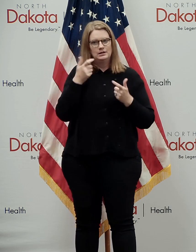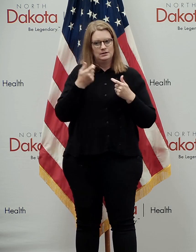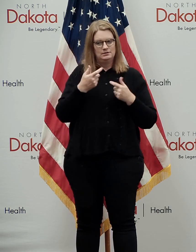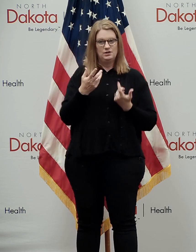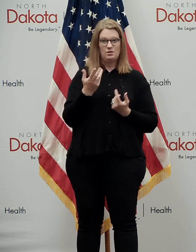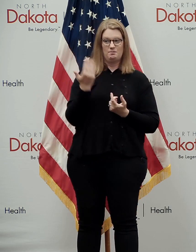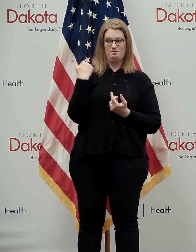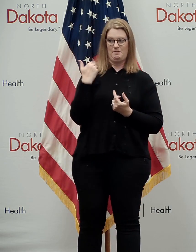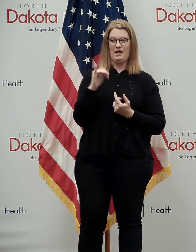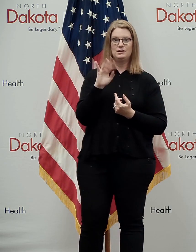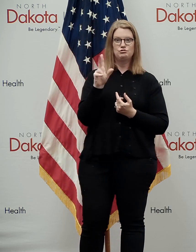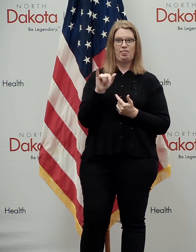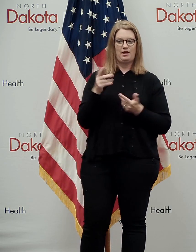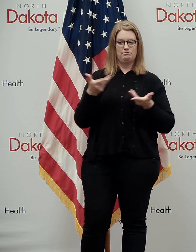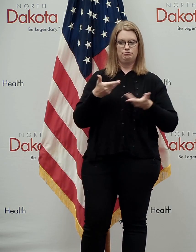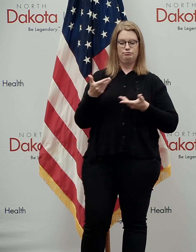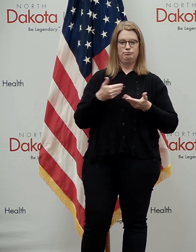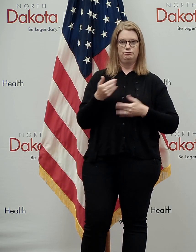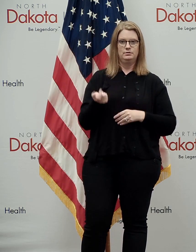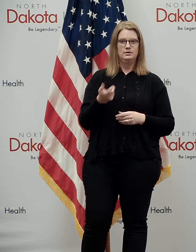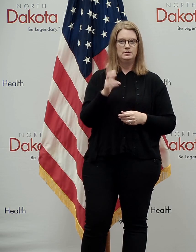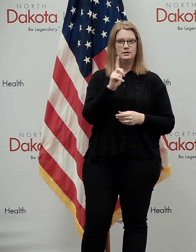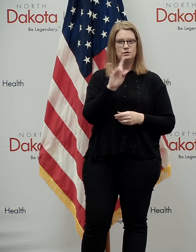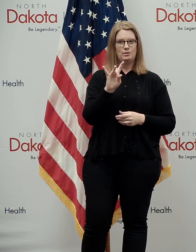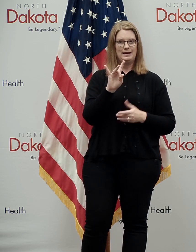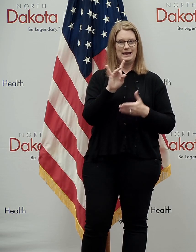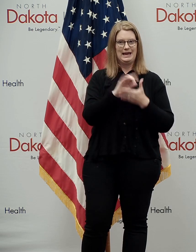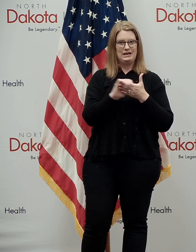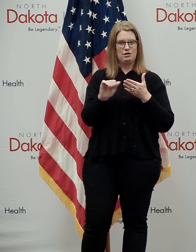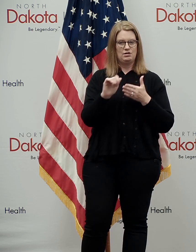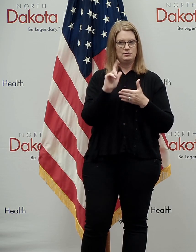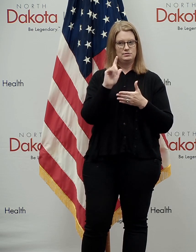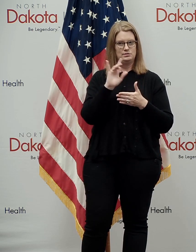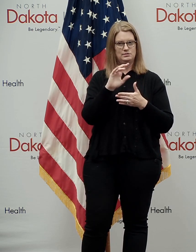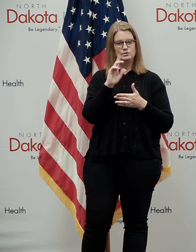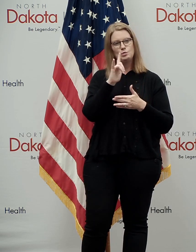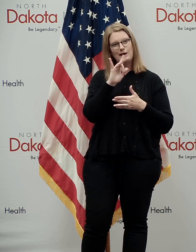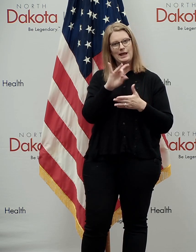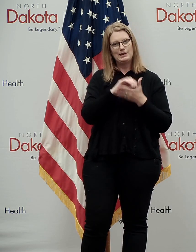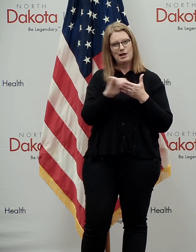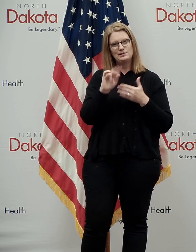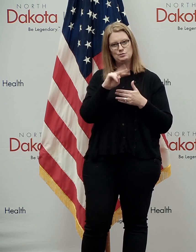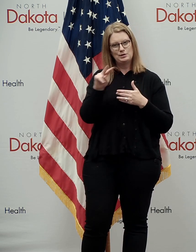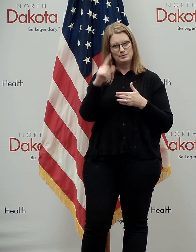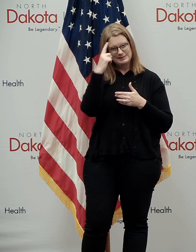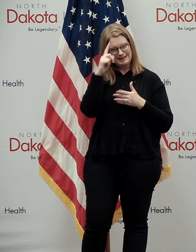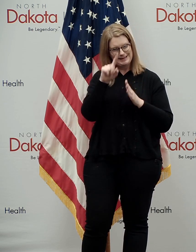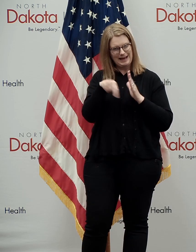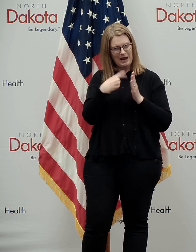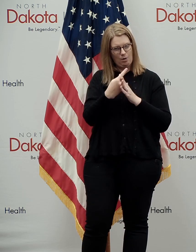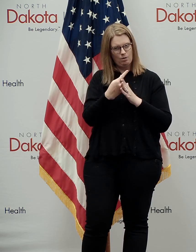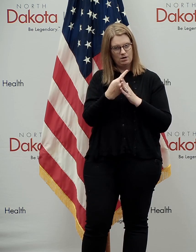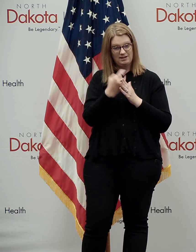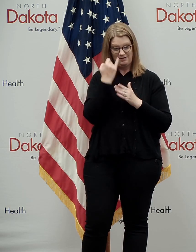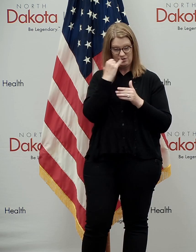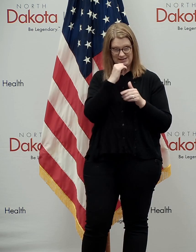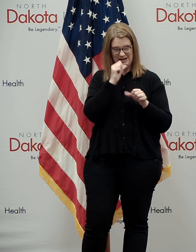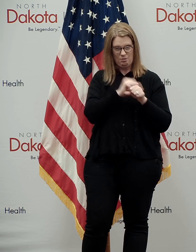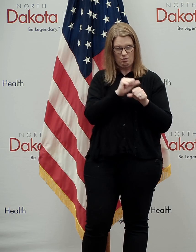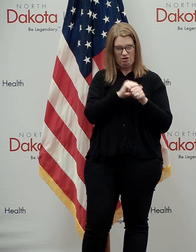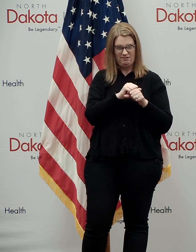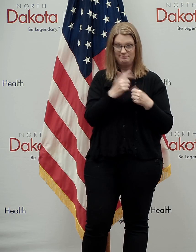July. It's tough to compete against $28.22 an hour for not working, which is what the North Dakota plus